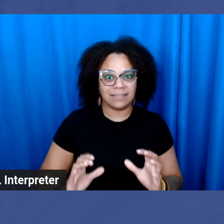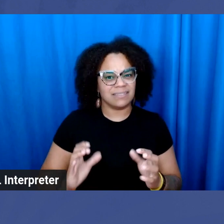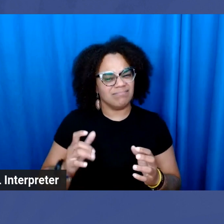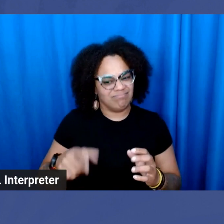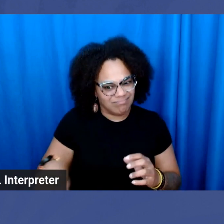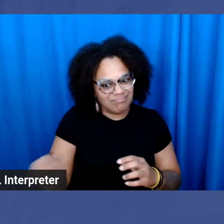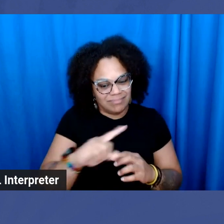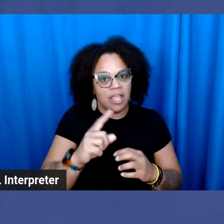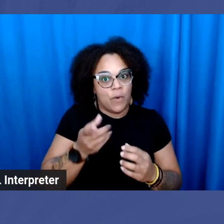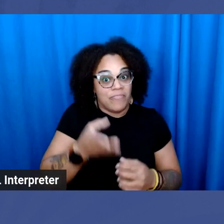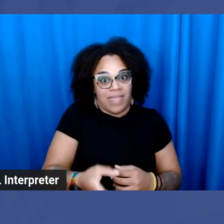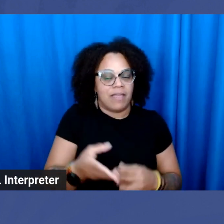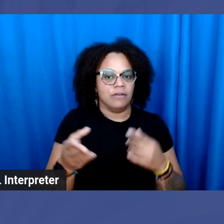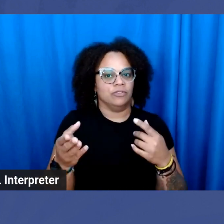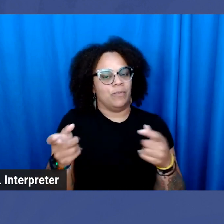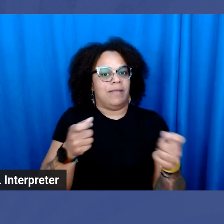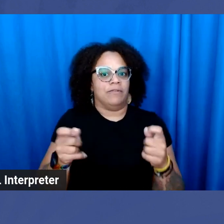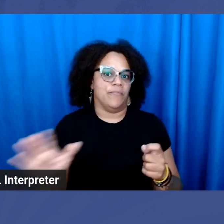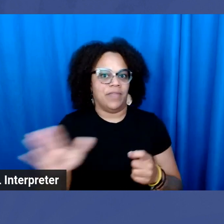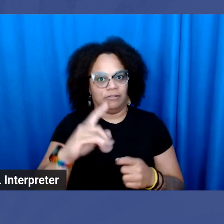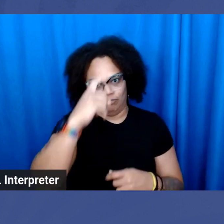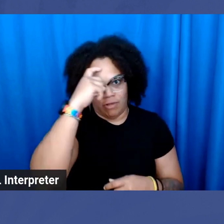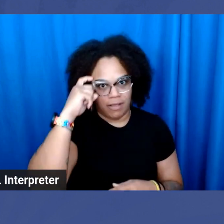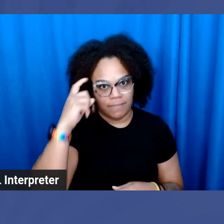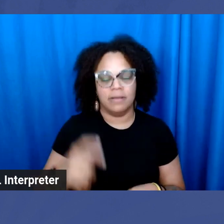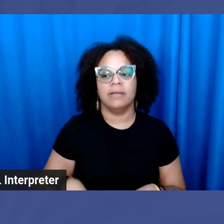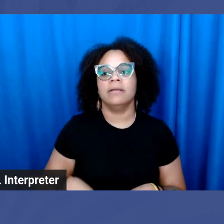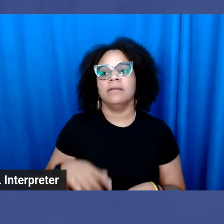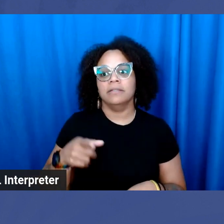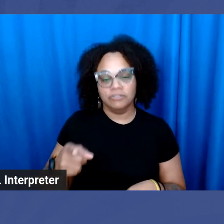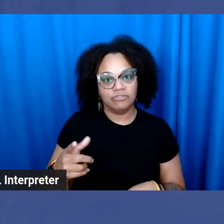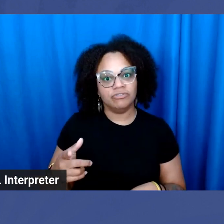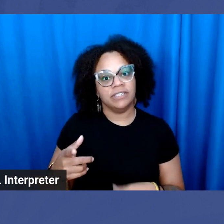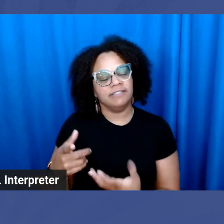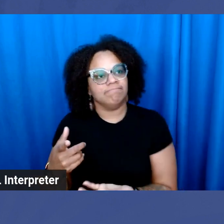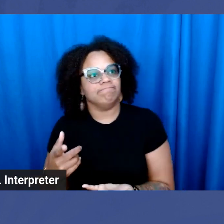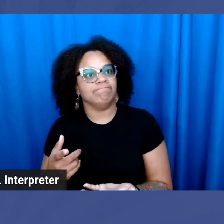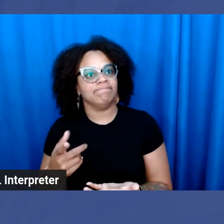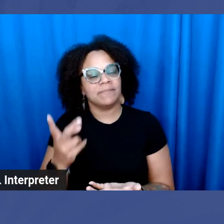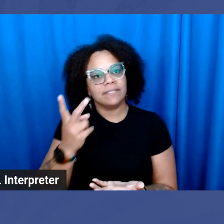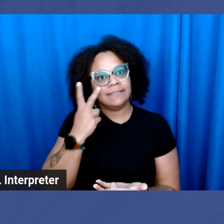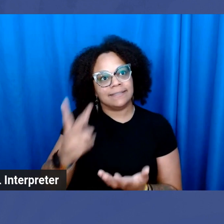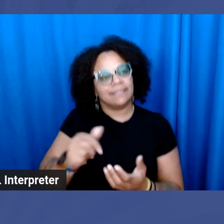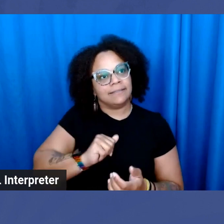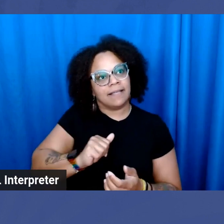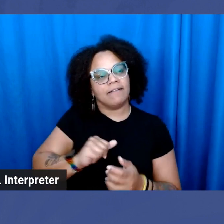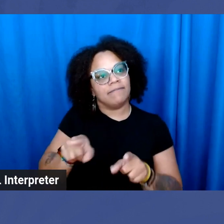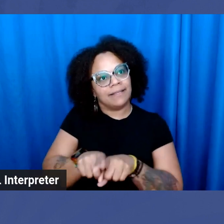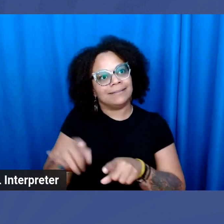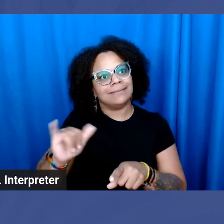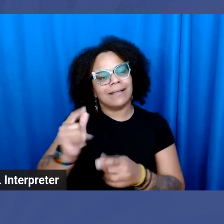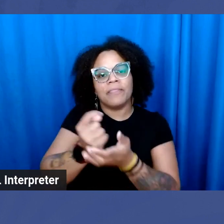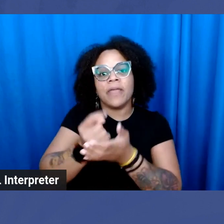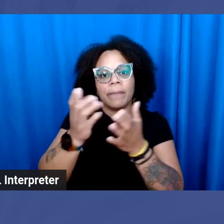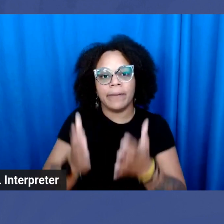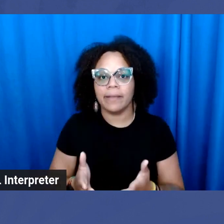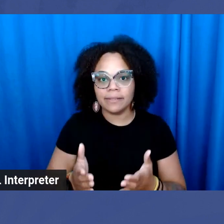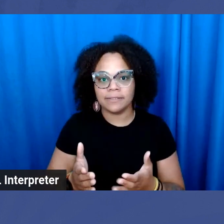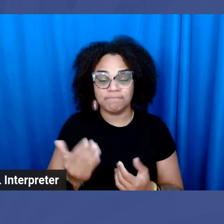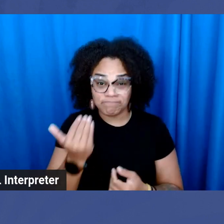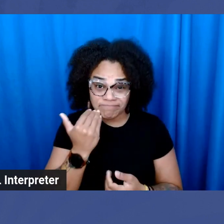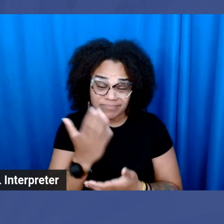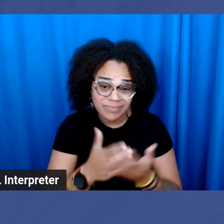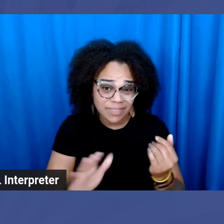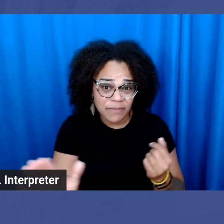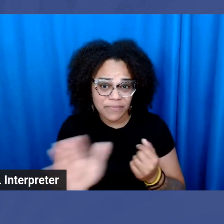many who worked at the dungeon, saw herself as a kind of therapist for these men. You know, some of the stuff that comes up is